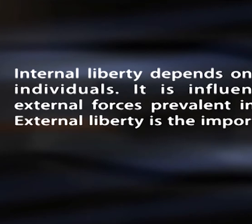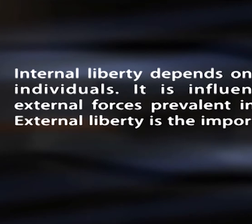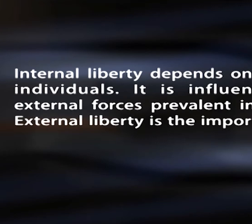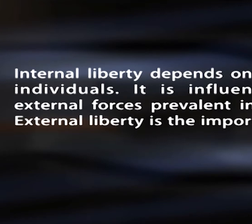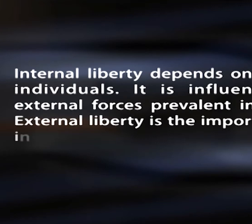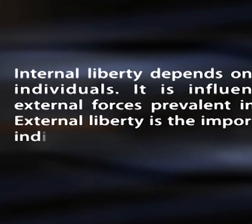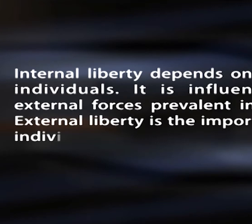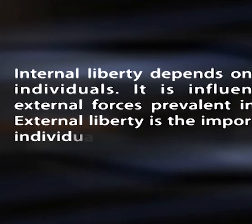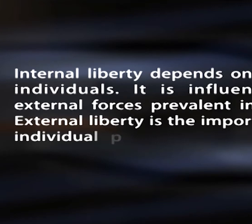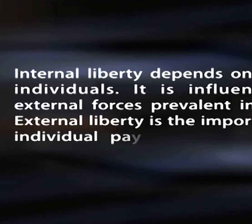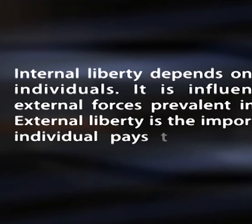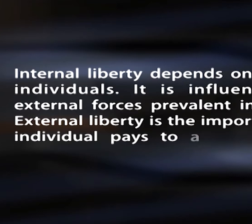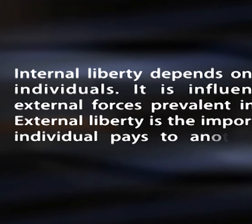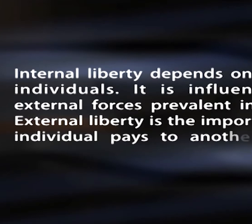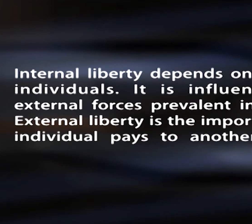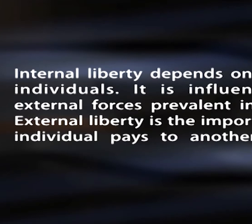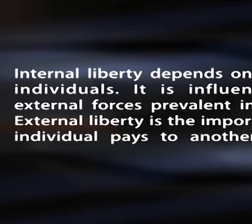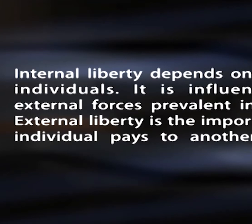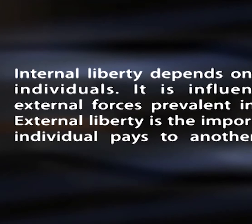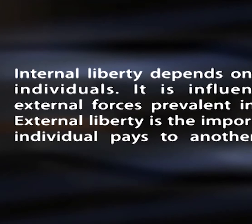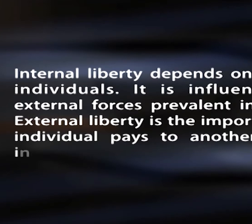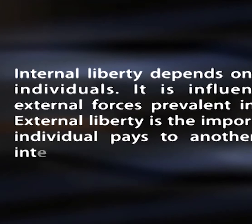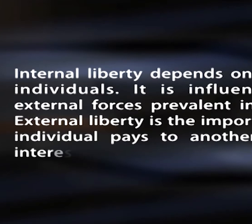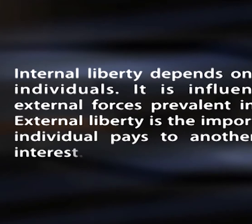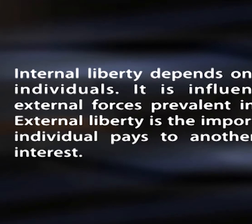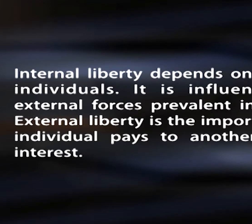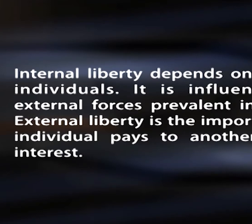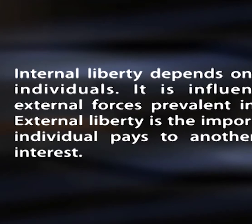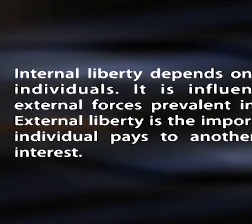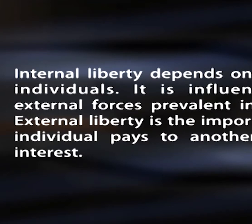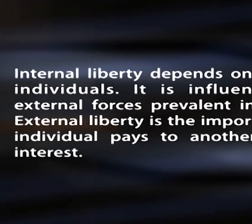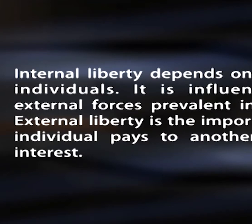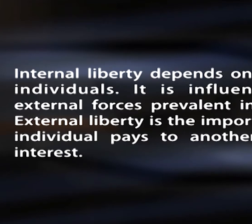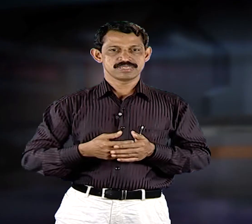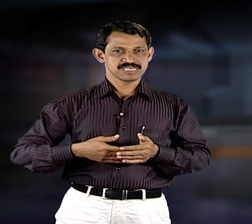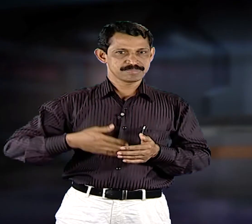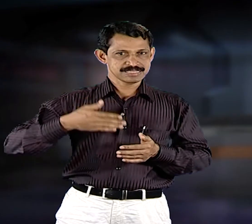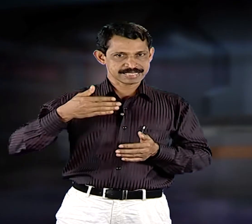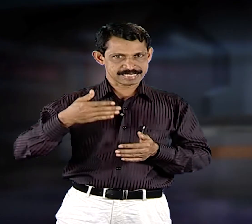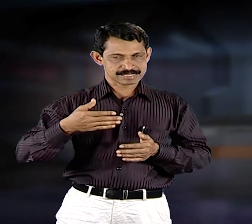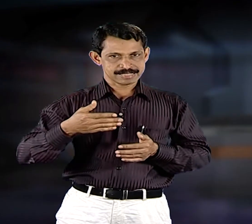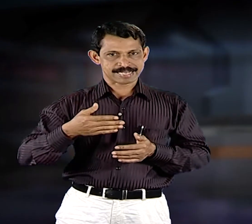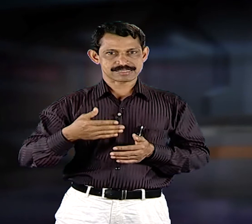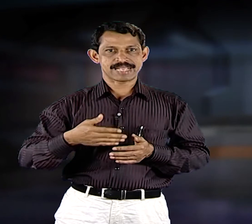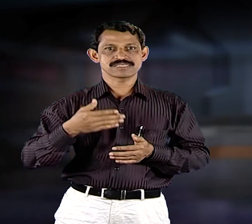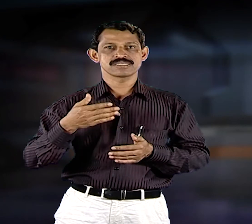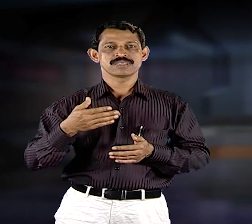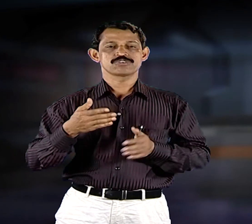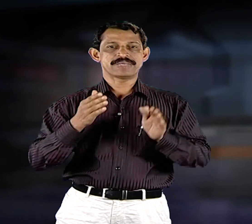is the importance that an individual pays to another individual's interest. This liberty is exercised to